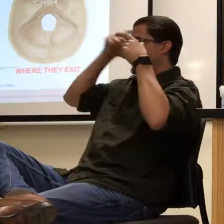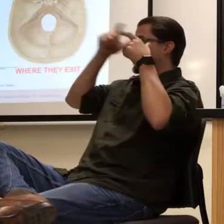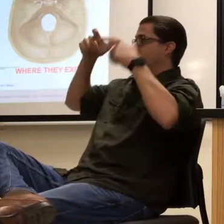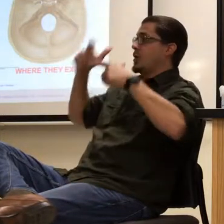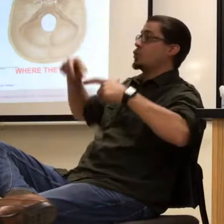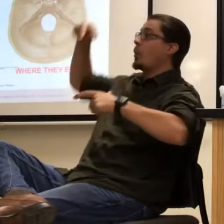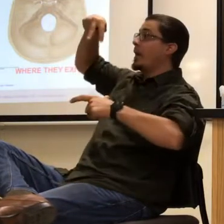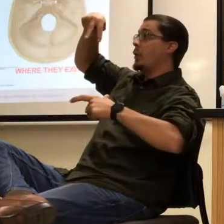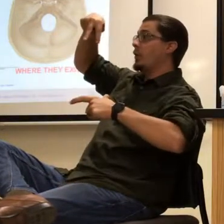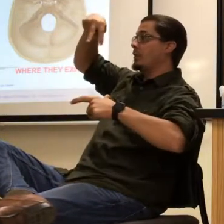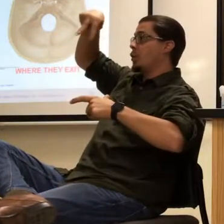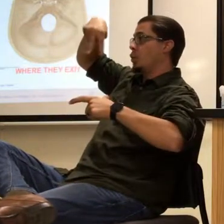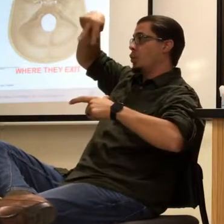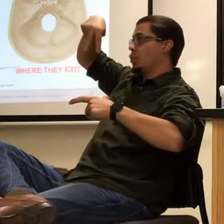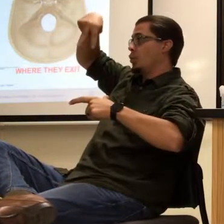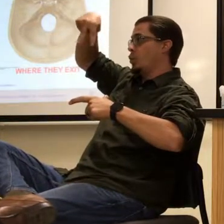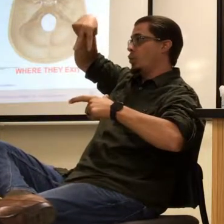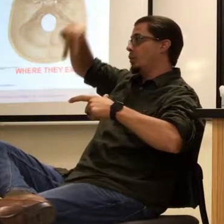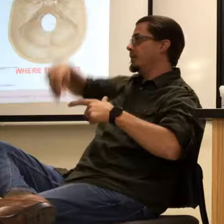Study